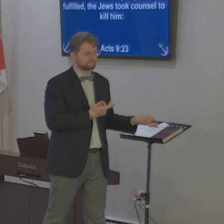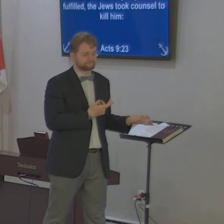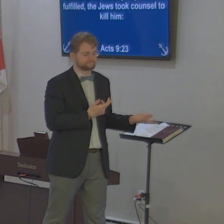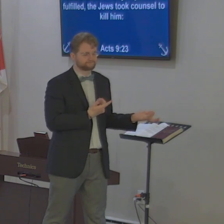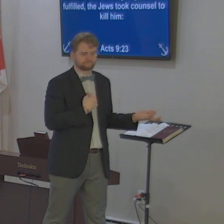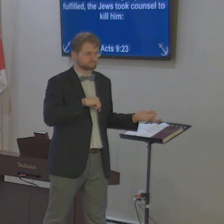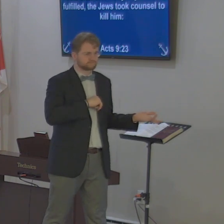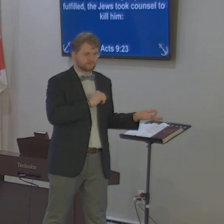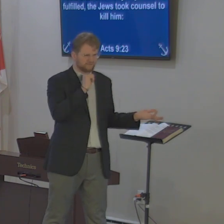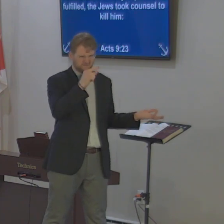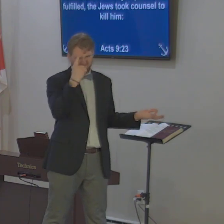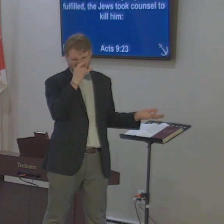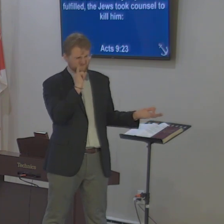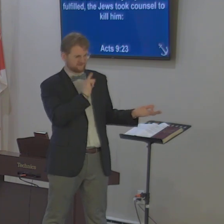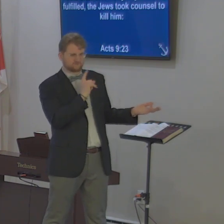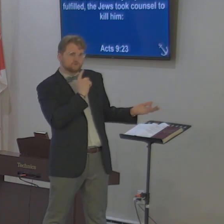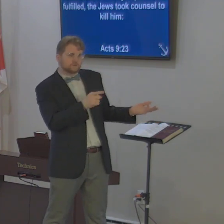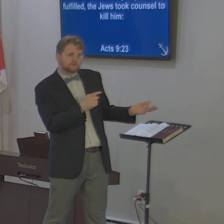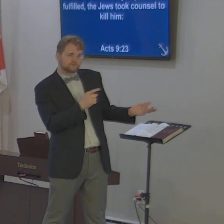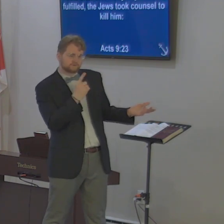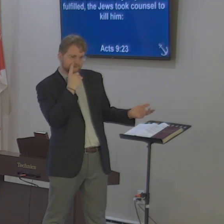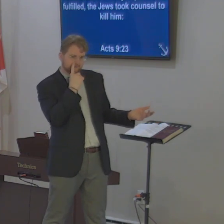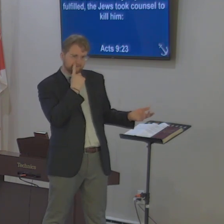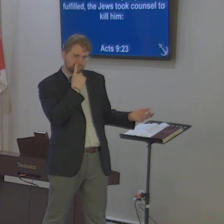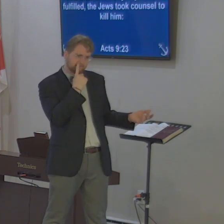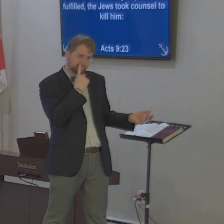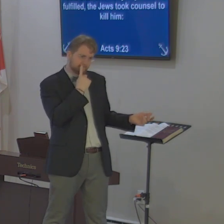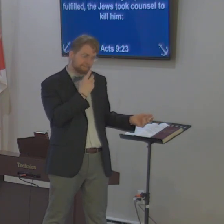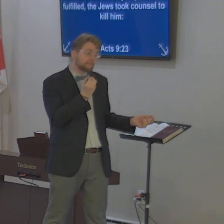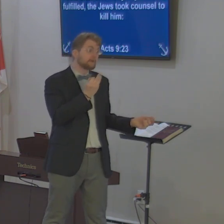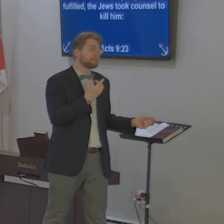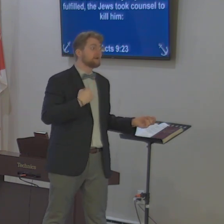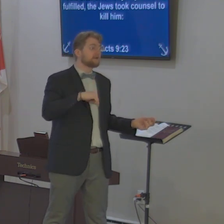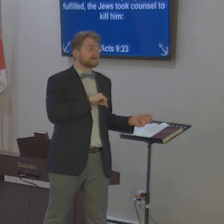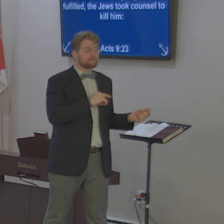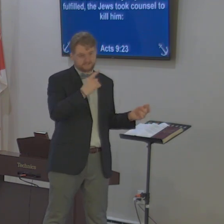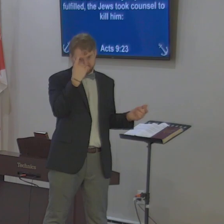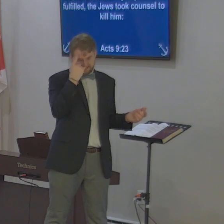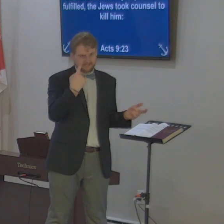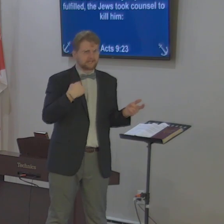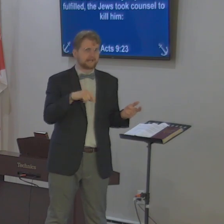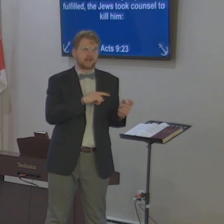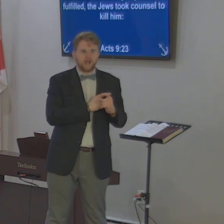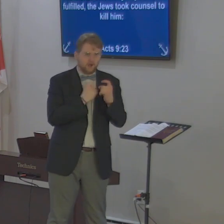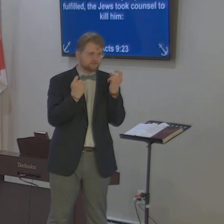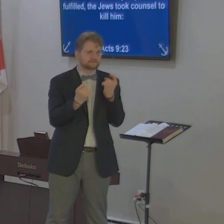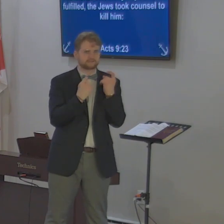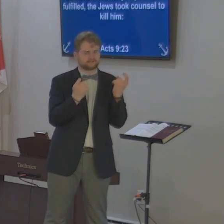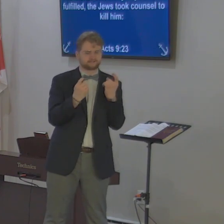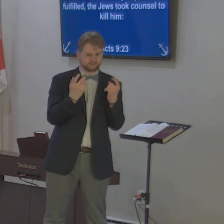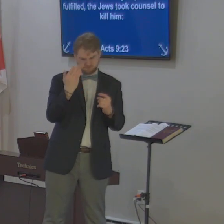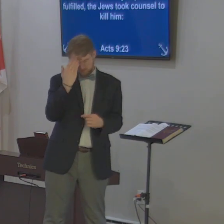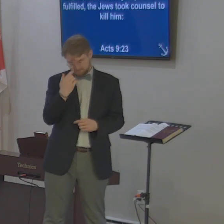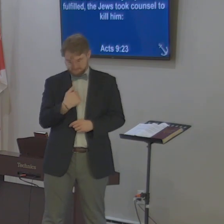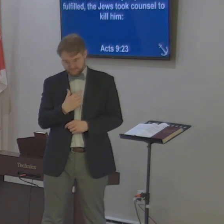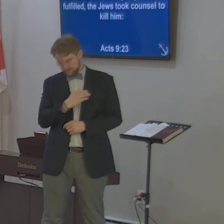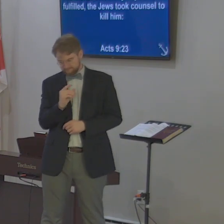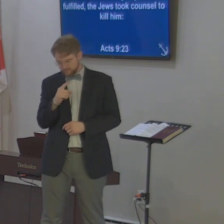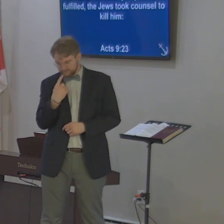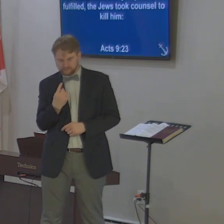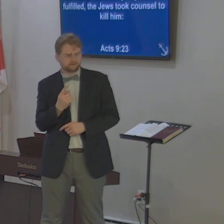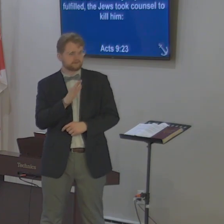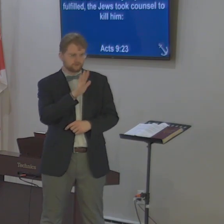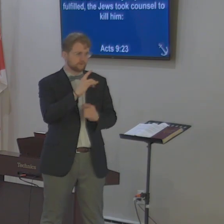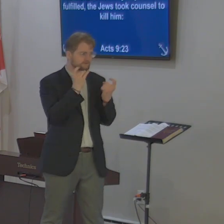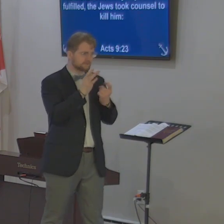don't think that that's true. Many of us think that our sin is just known between me and whoever, but the Bible does say your sin will find you